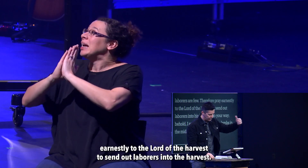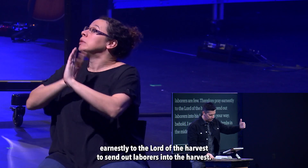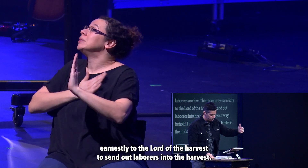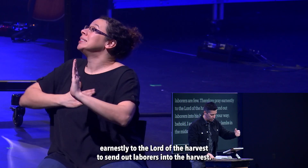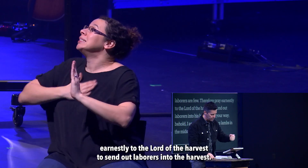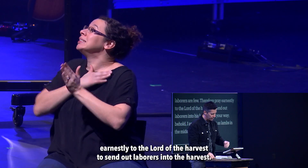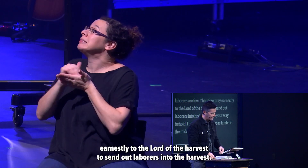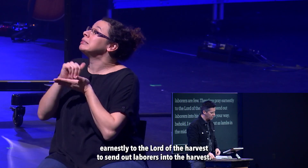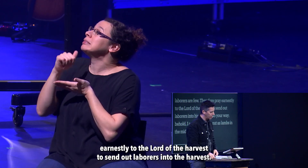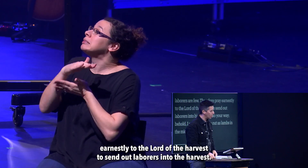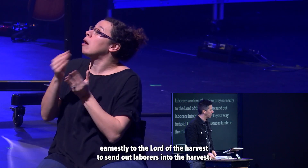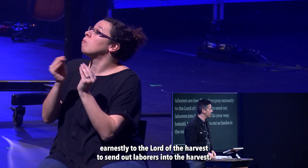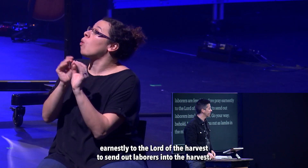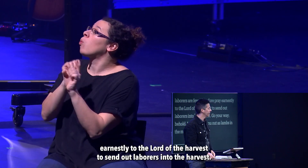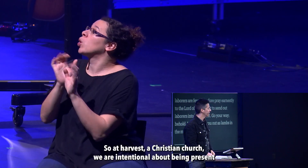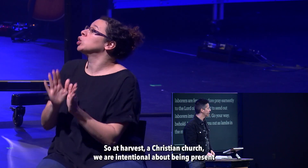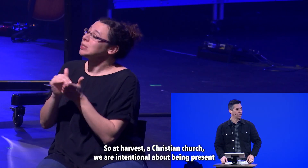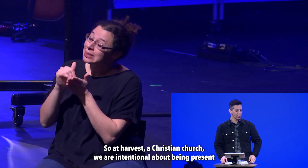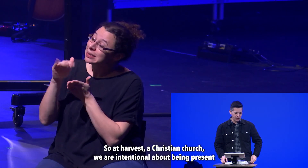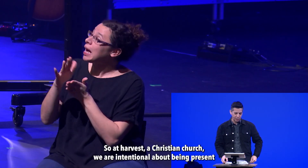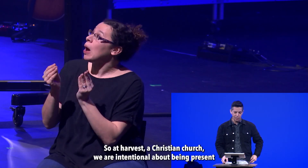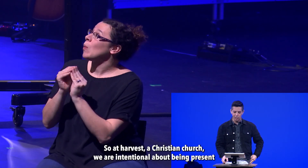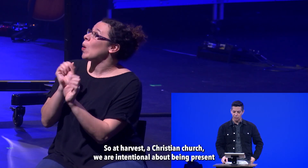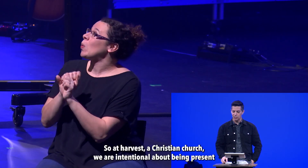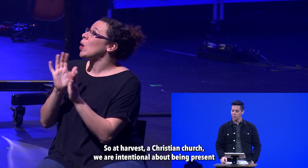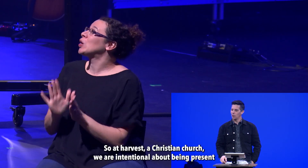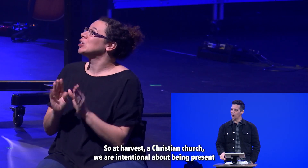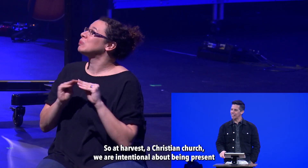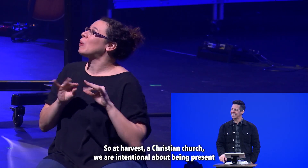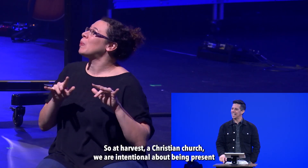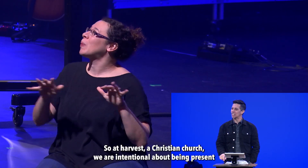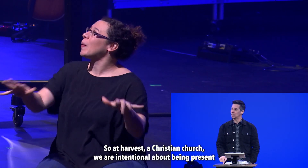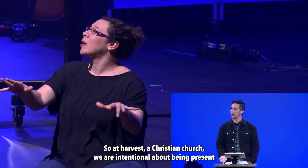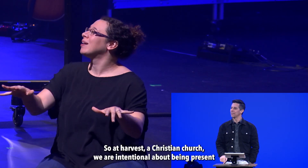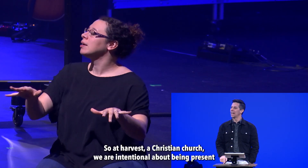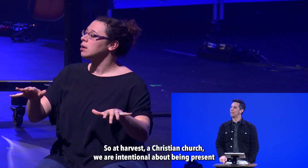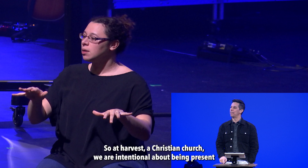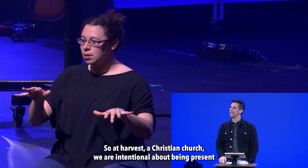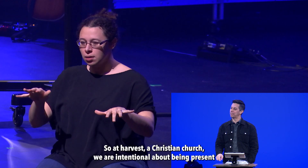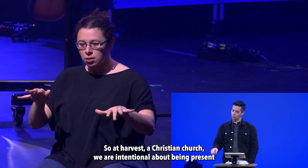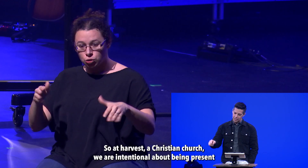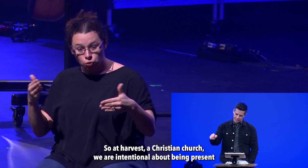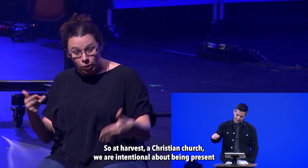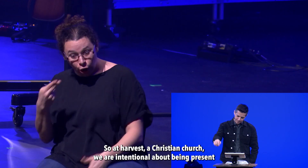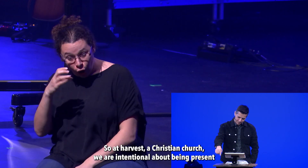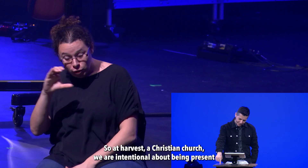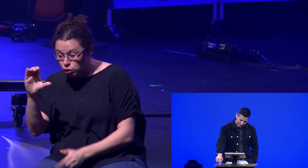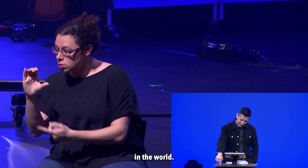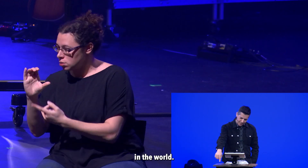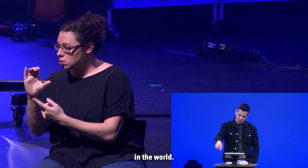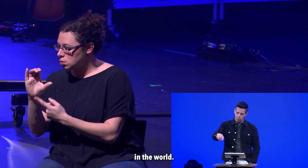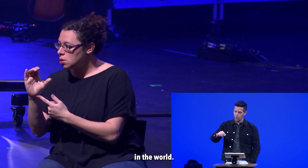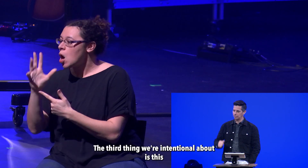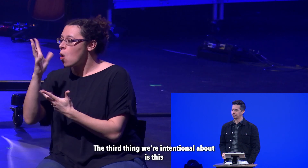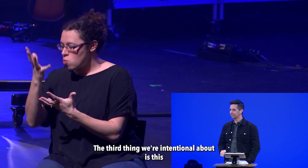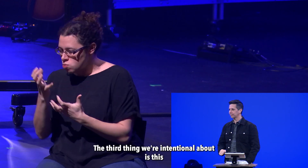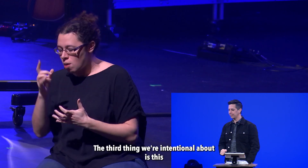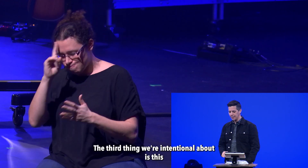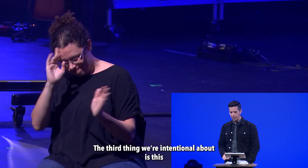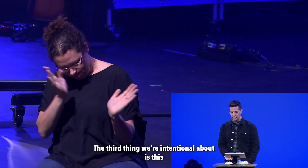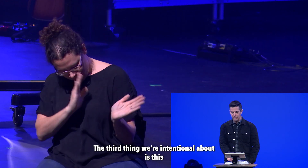out laborers into the harvest. So at Harvester Christian Church, we are intentional about being present in the